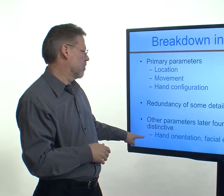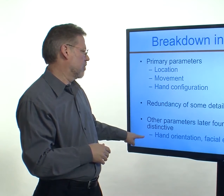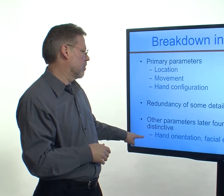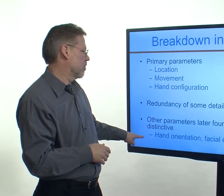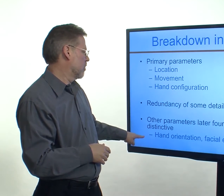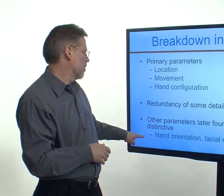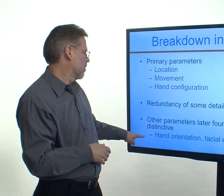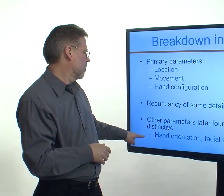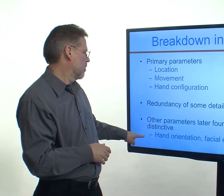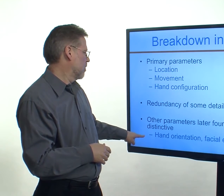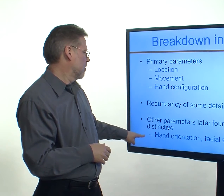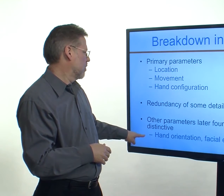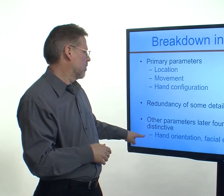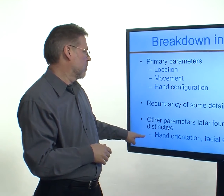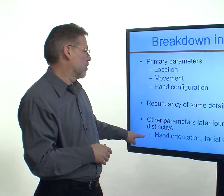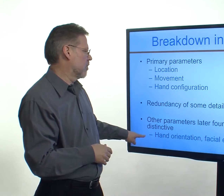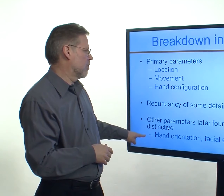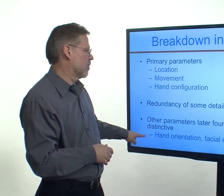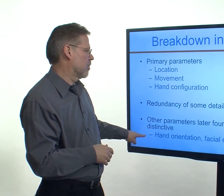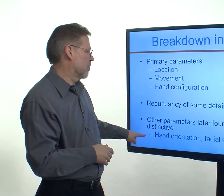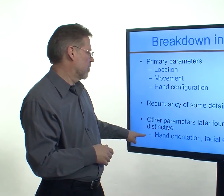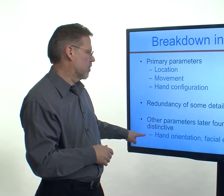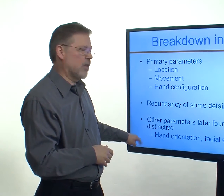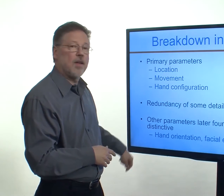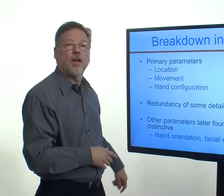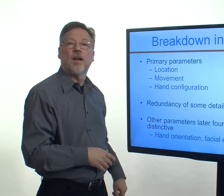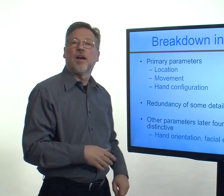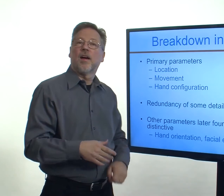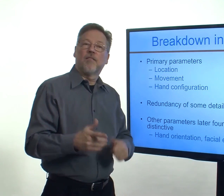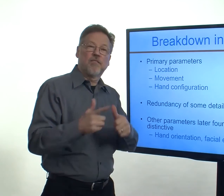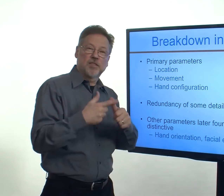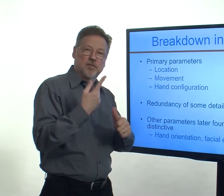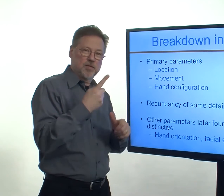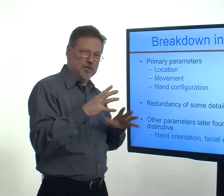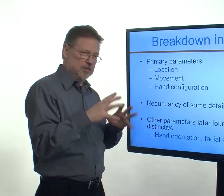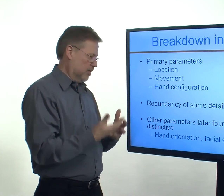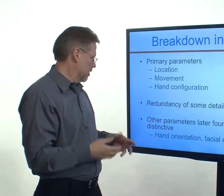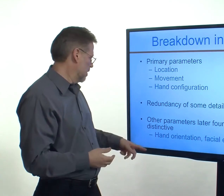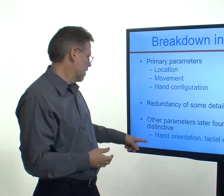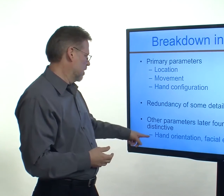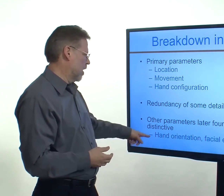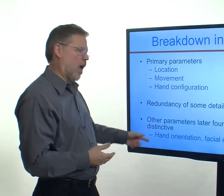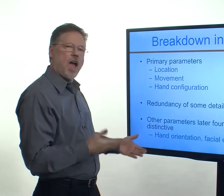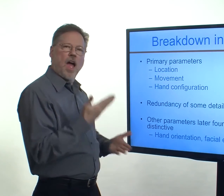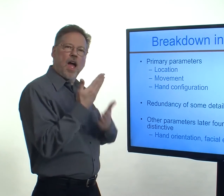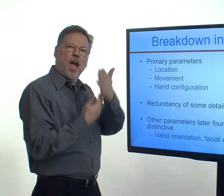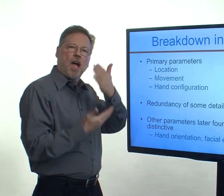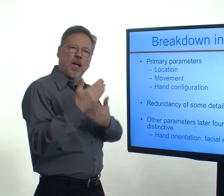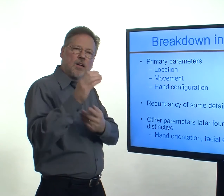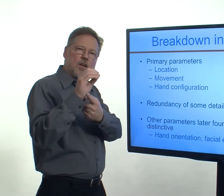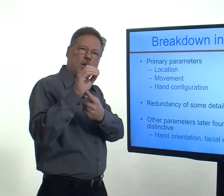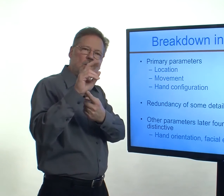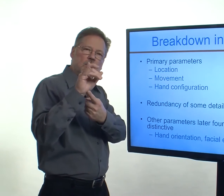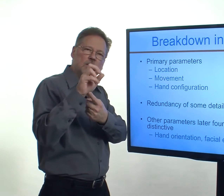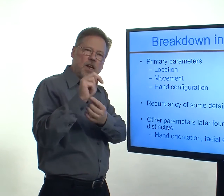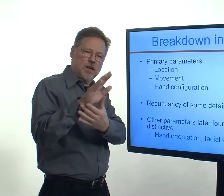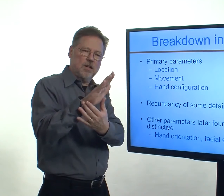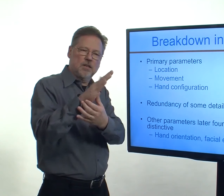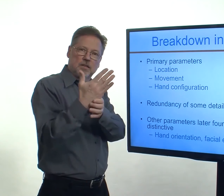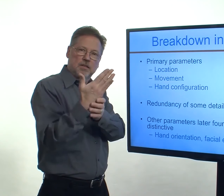hand orientation, facial expression, and repetition. The first one, hand orientation,